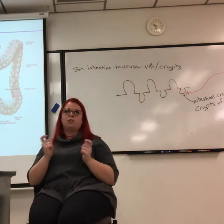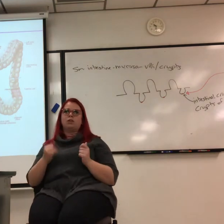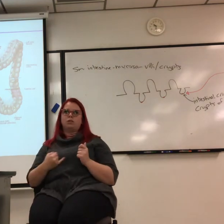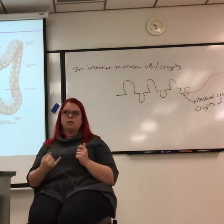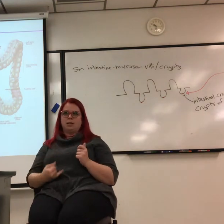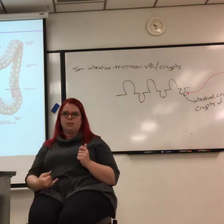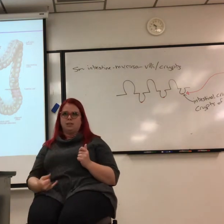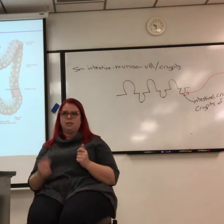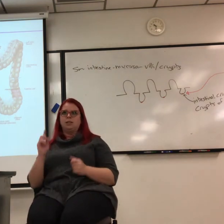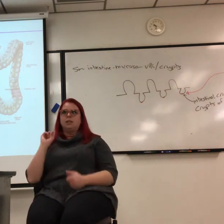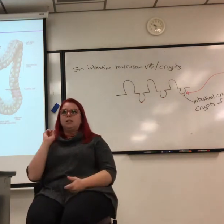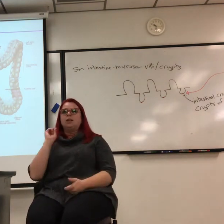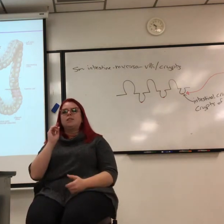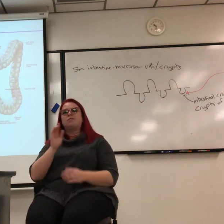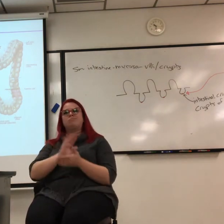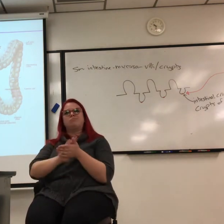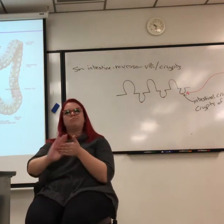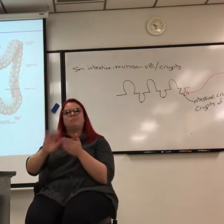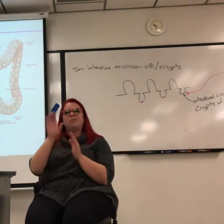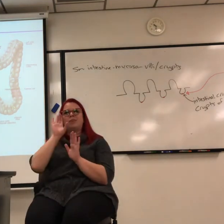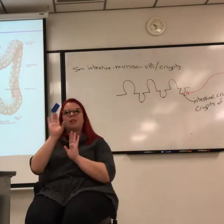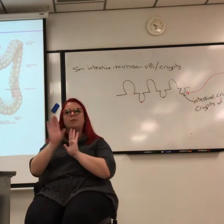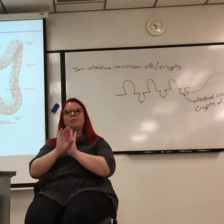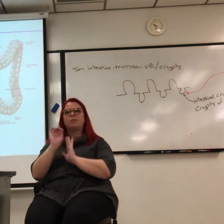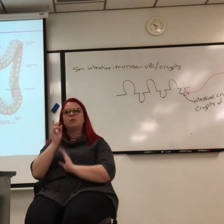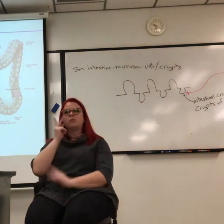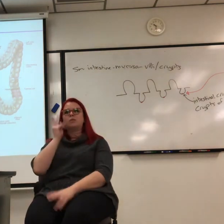This is a nice picture. This is what it looks like.